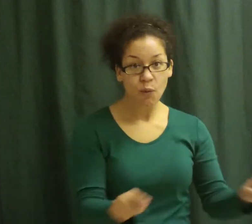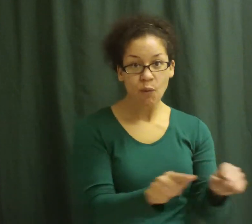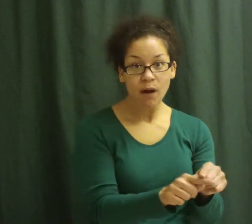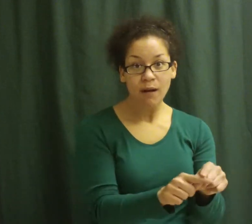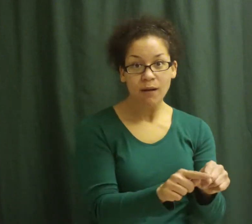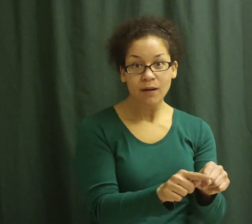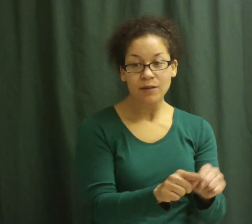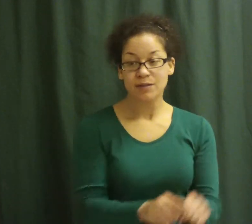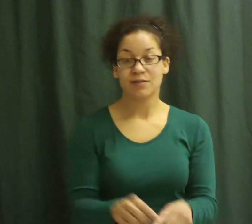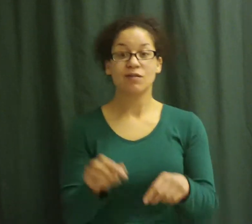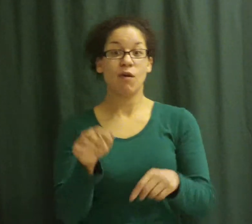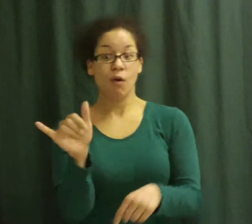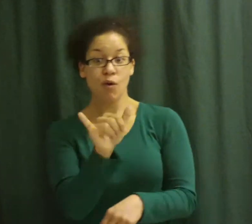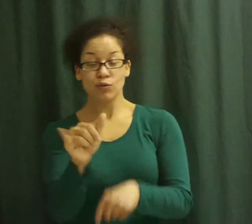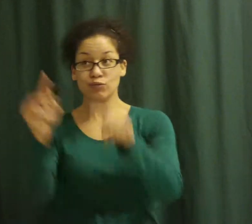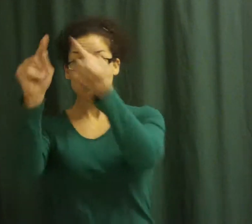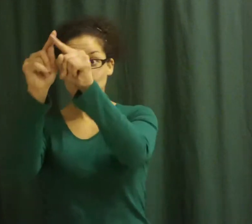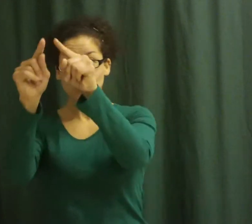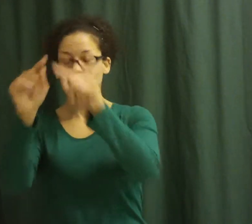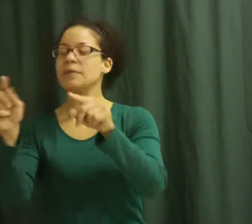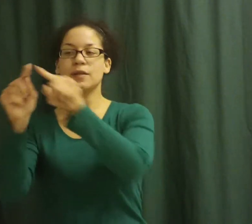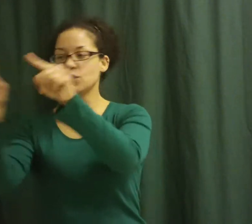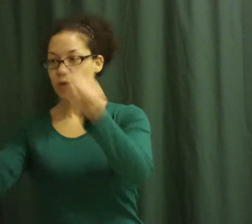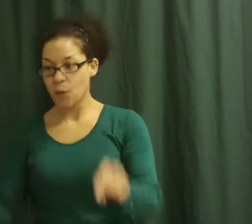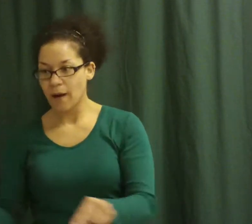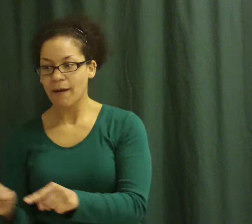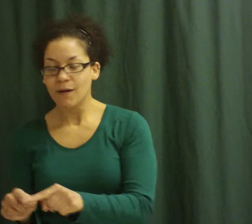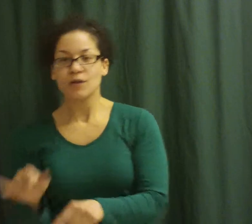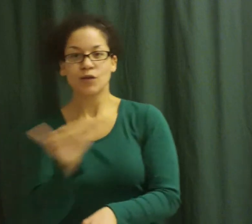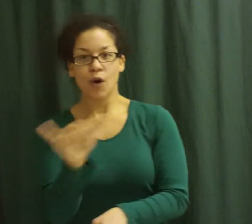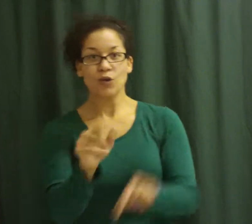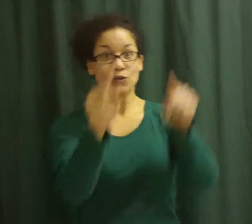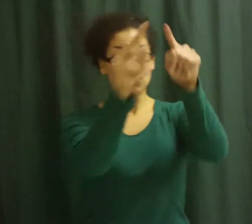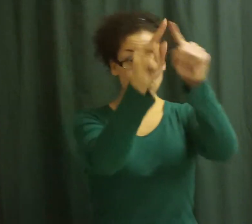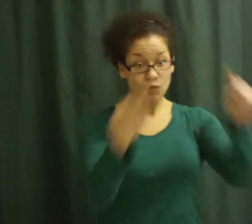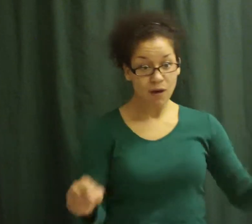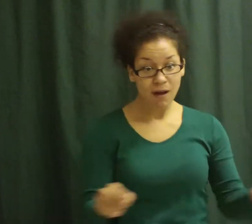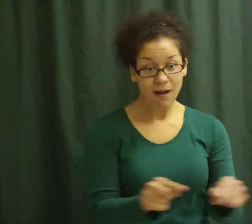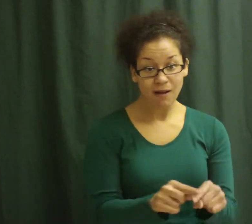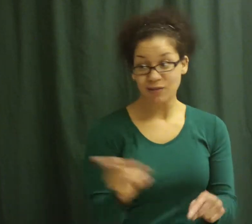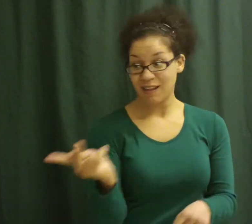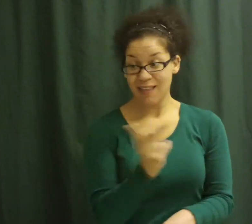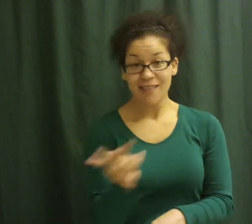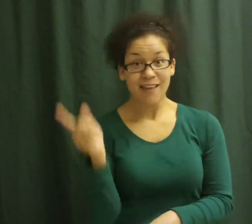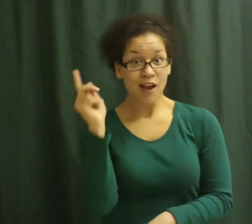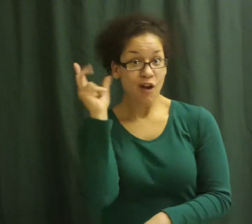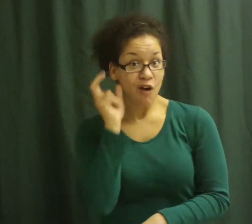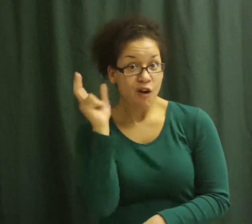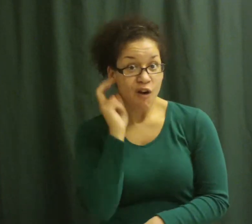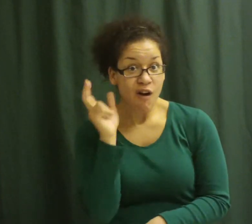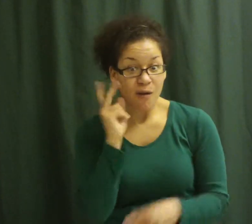fast as they could to see what was happening. And then they started yelling and throwing